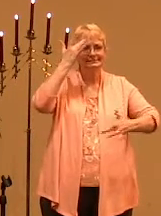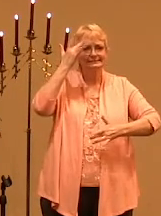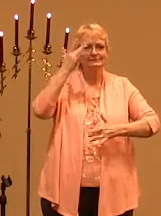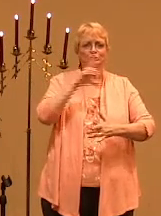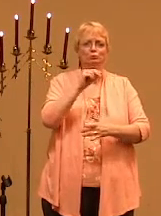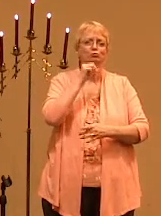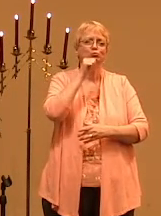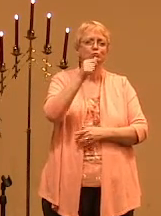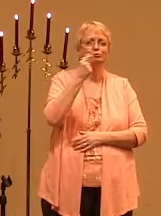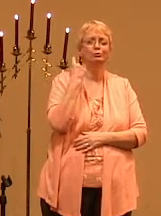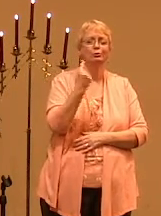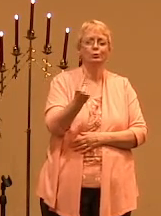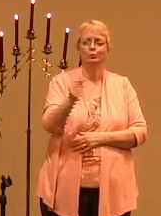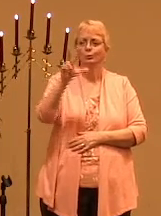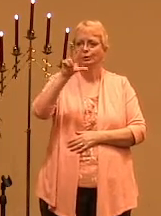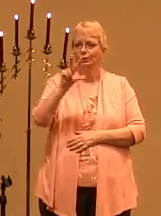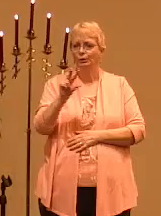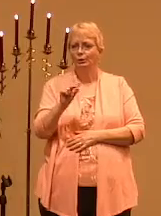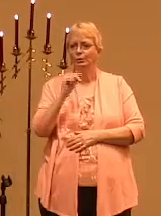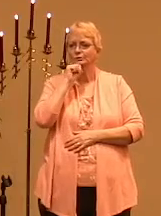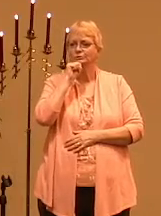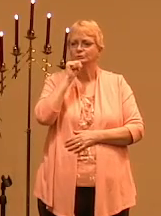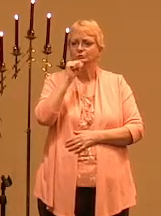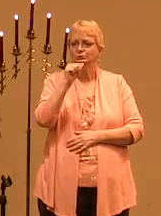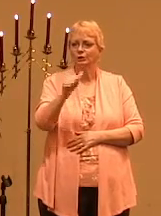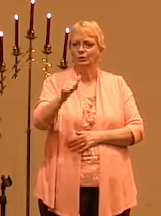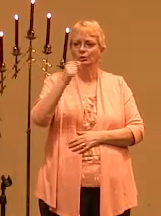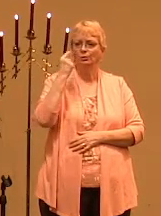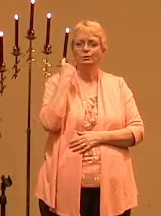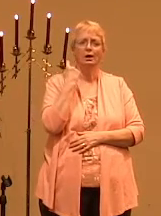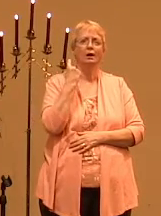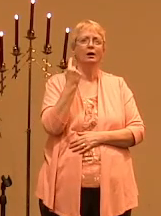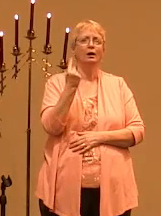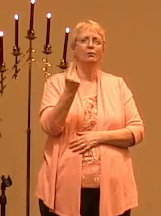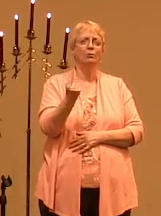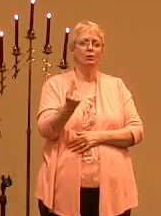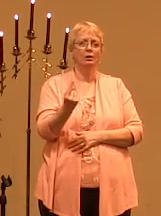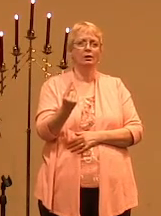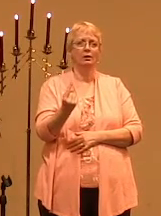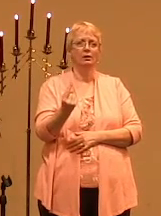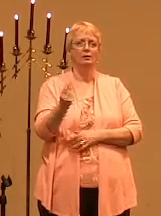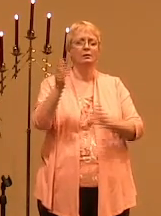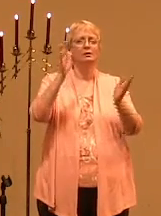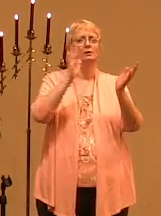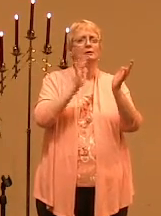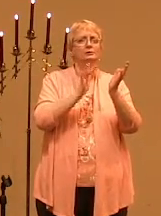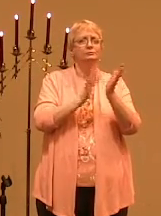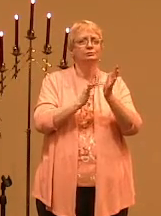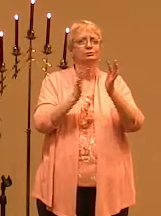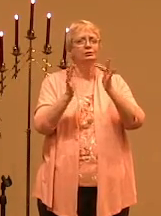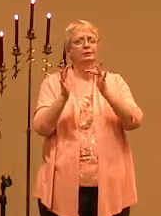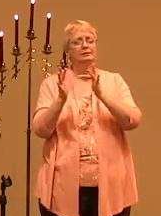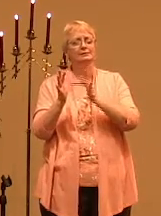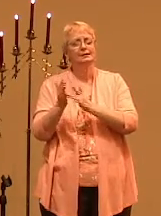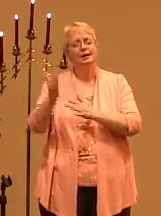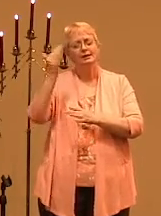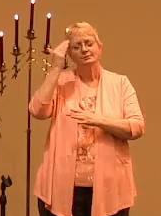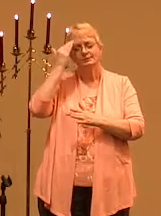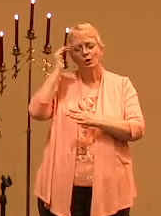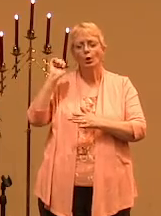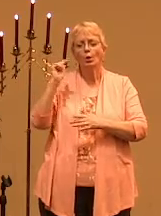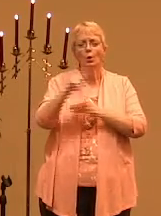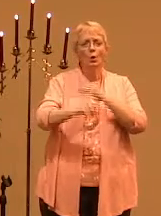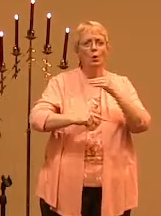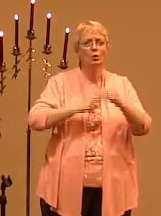diseases. No, not one. No, not one.